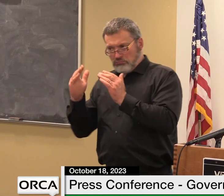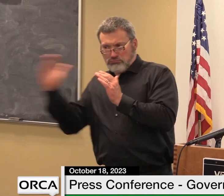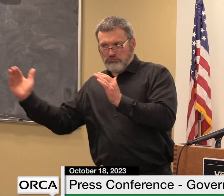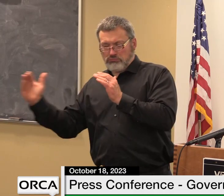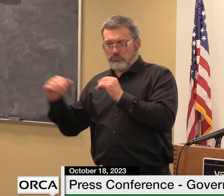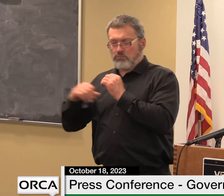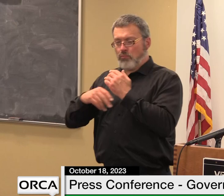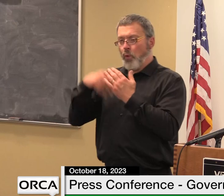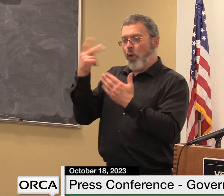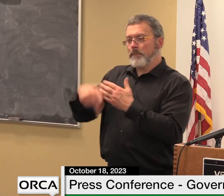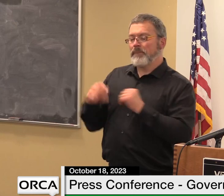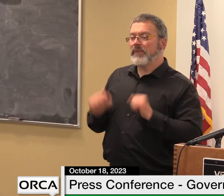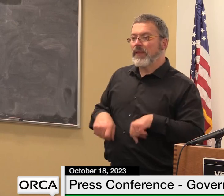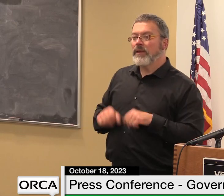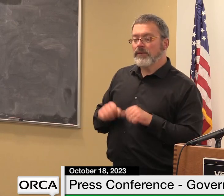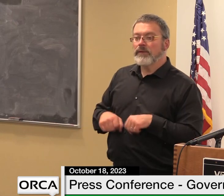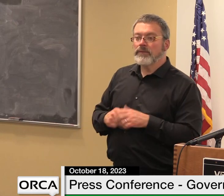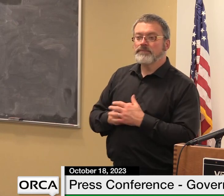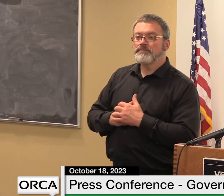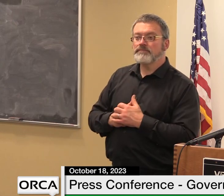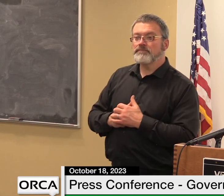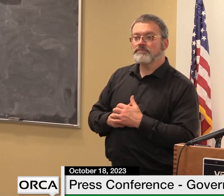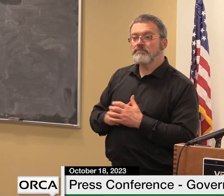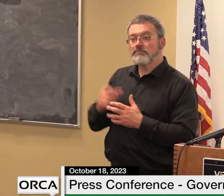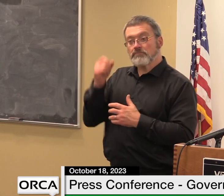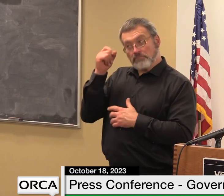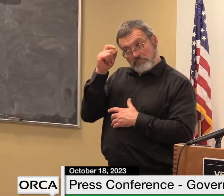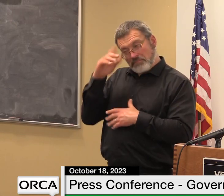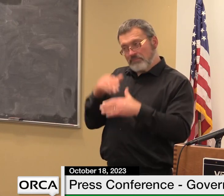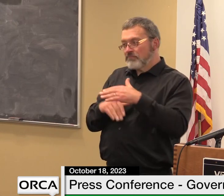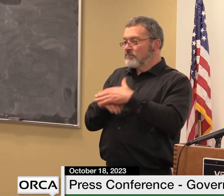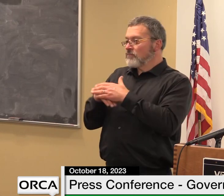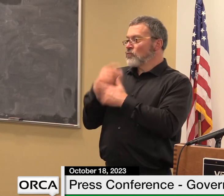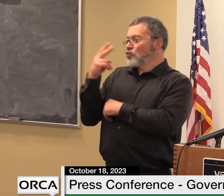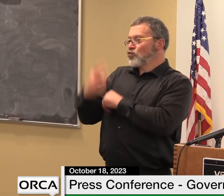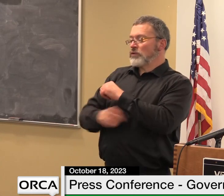to a later period of time, up to 24 months.